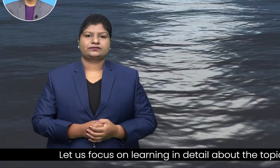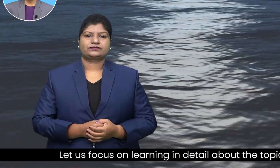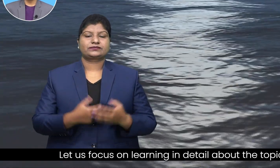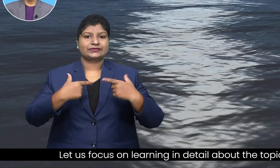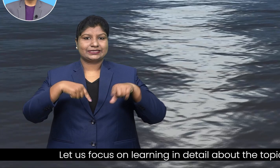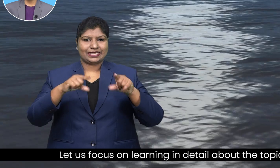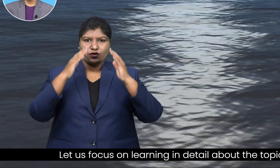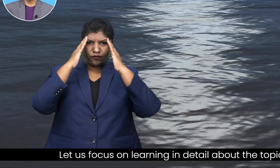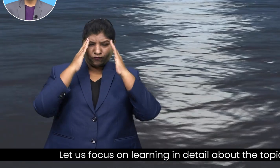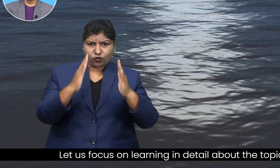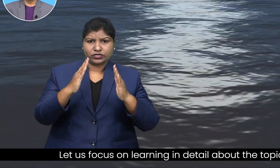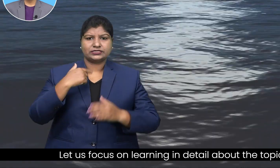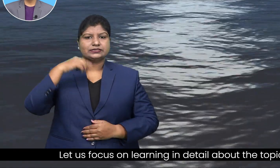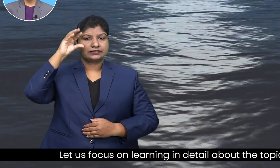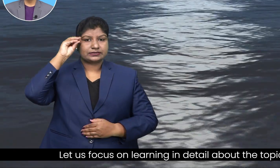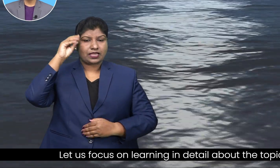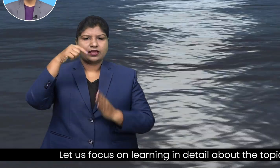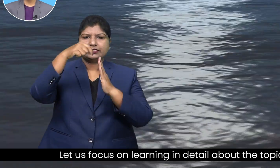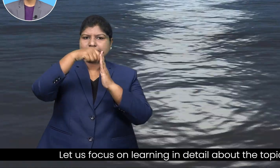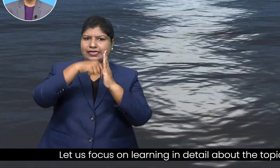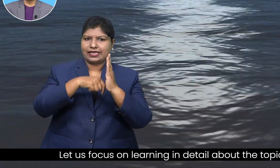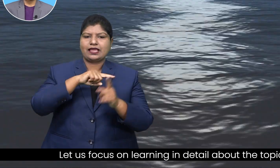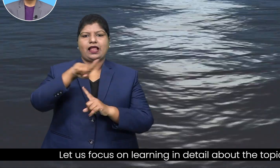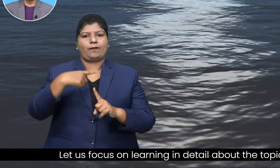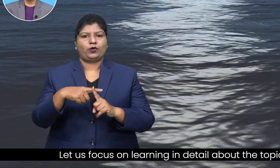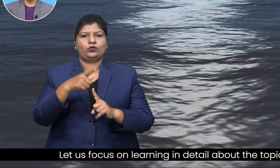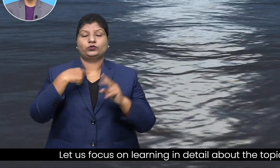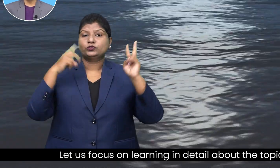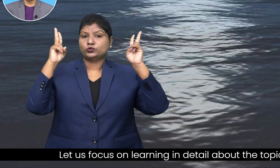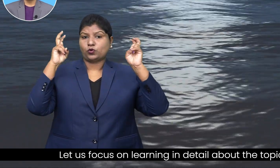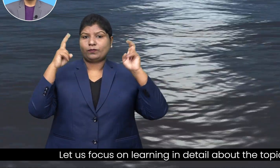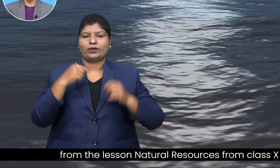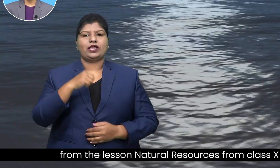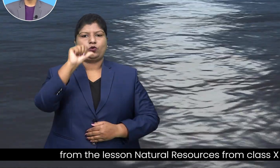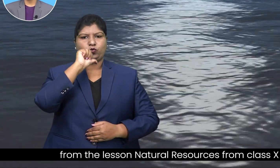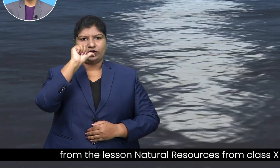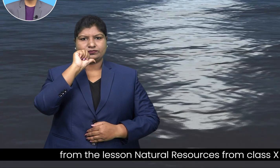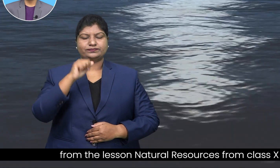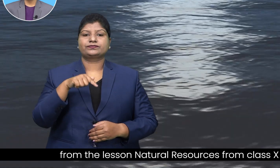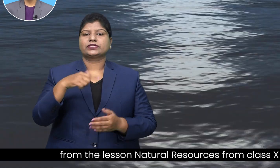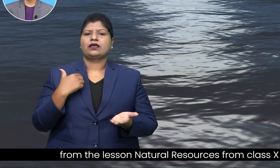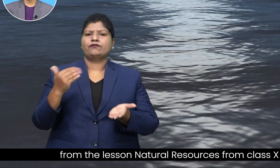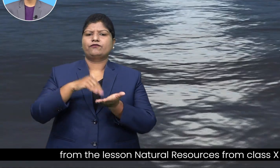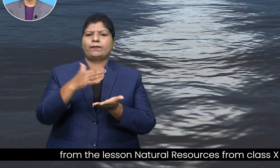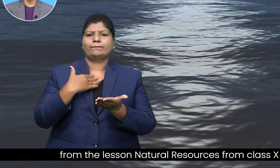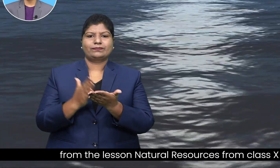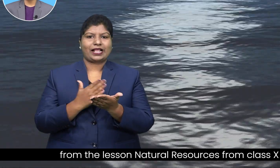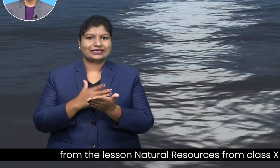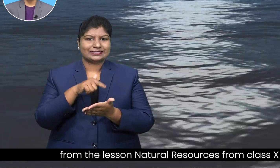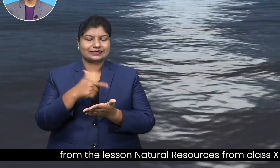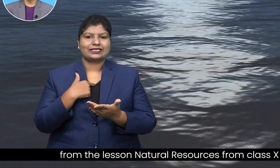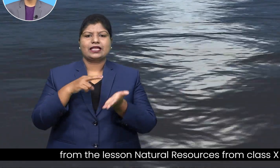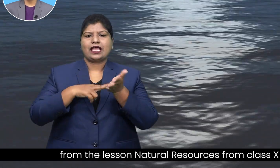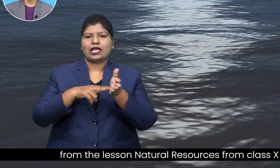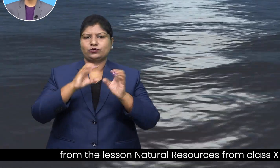Let us focus on learning in detail about the topic water from the lesson Natural